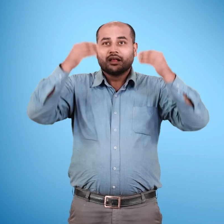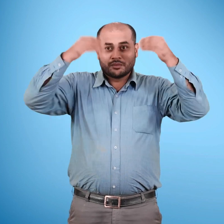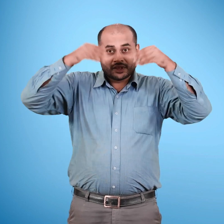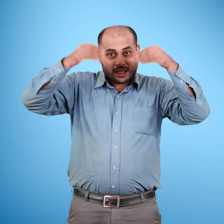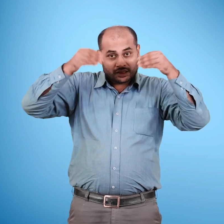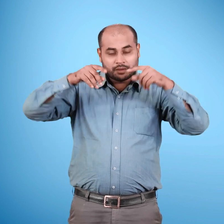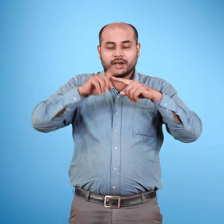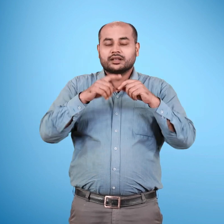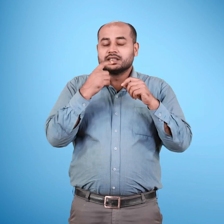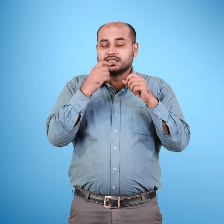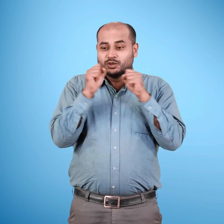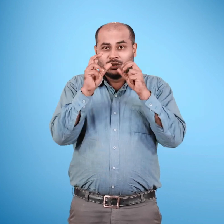Rain, hail, and snow